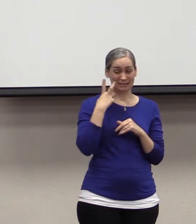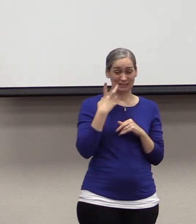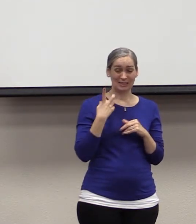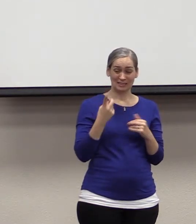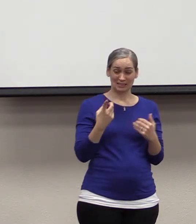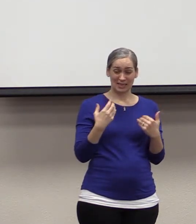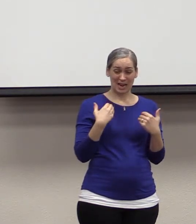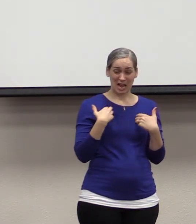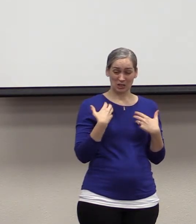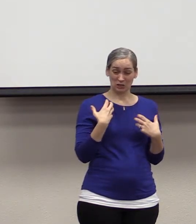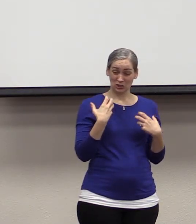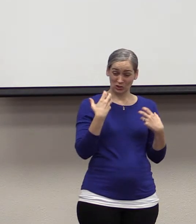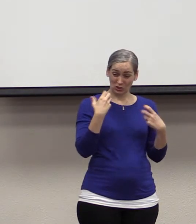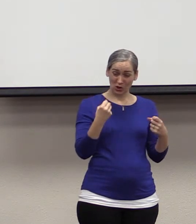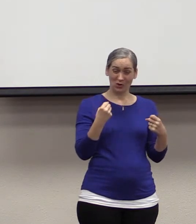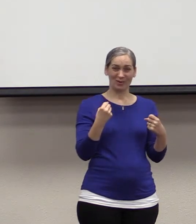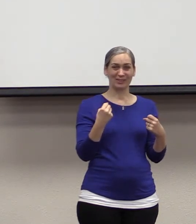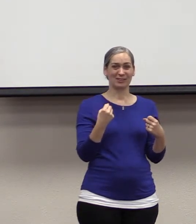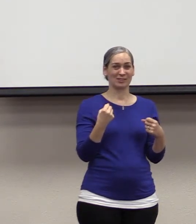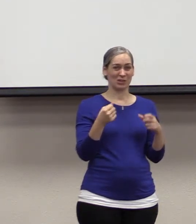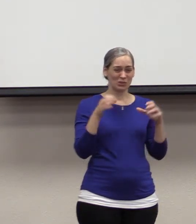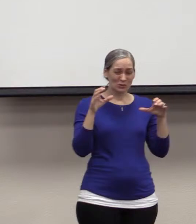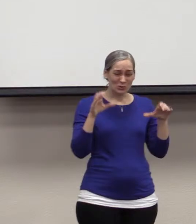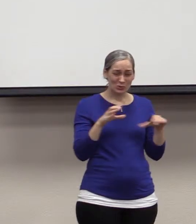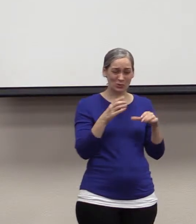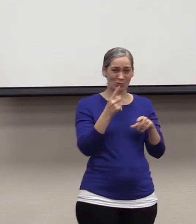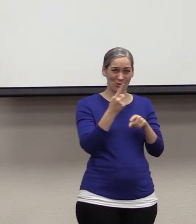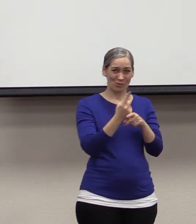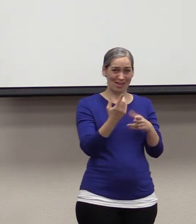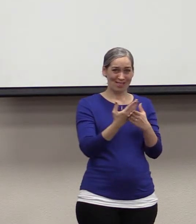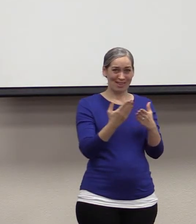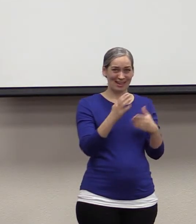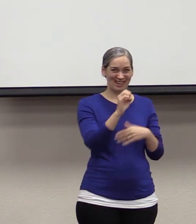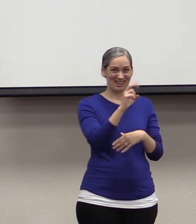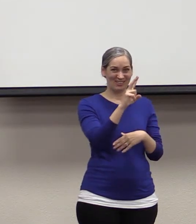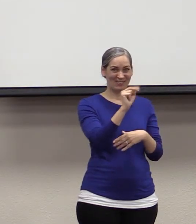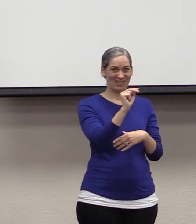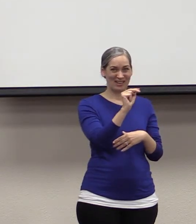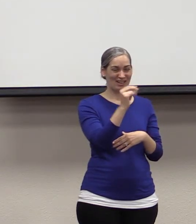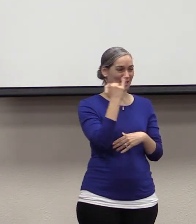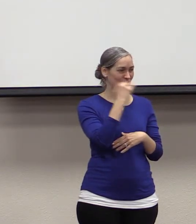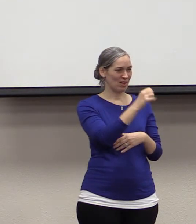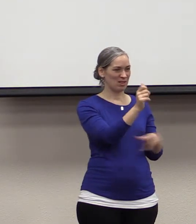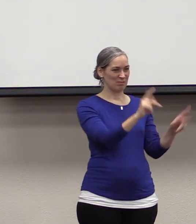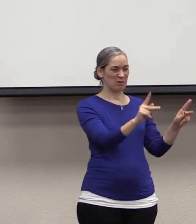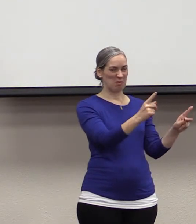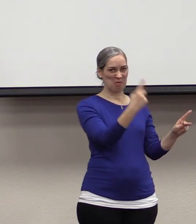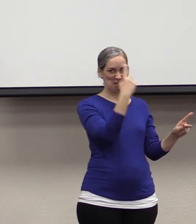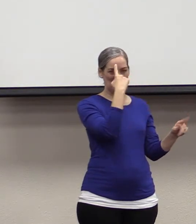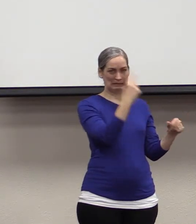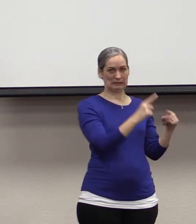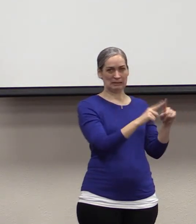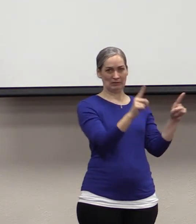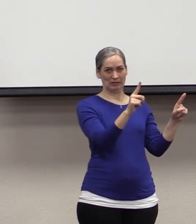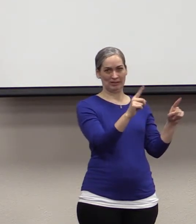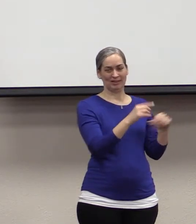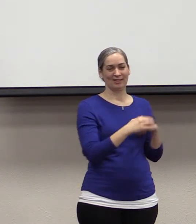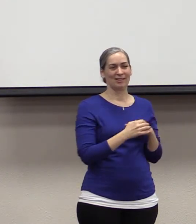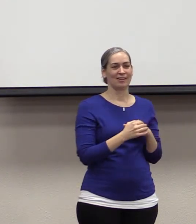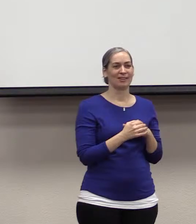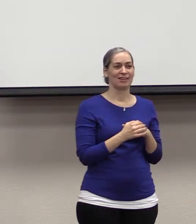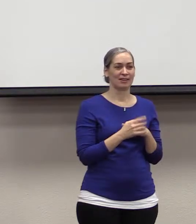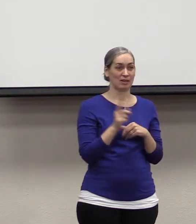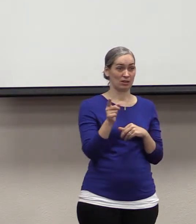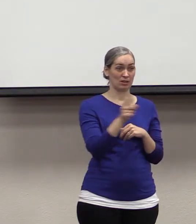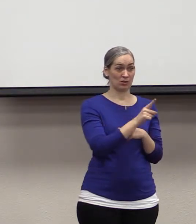she presents. To do what is right, even if others in your circle feel otherwise. Those of you who have already